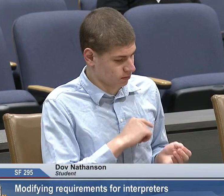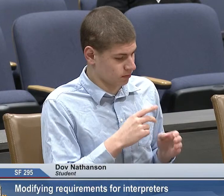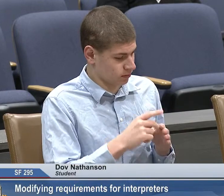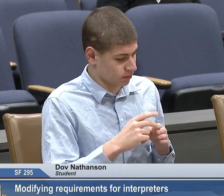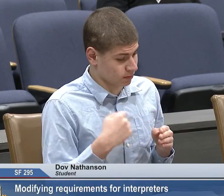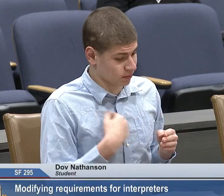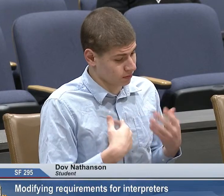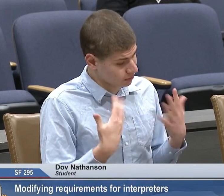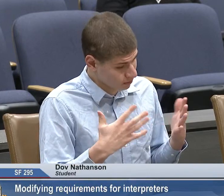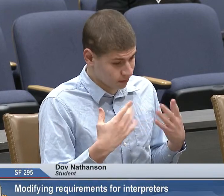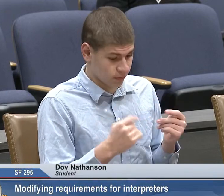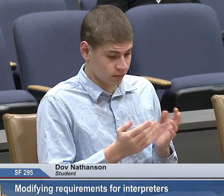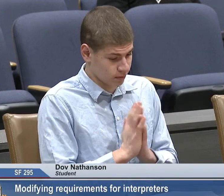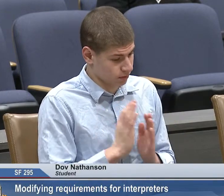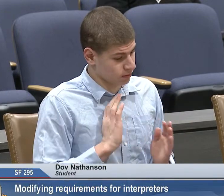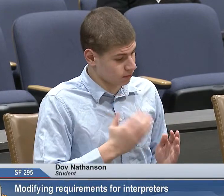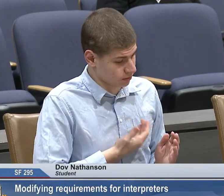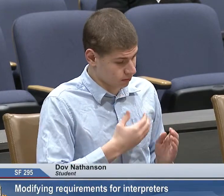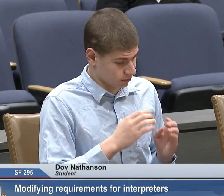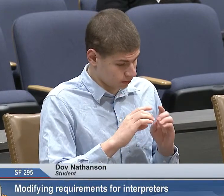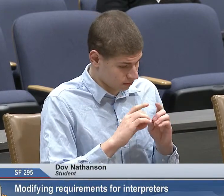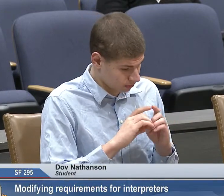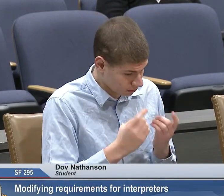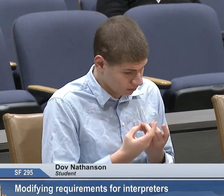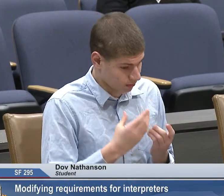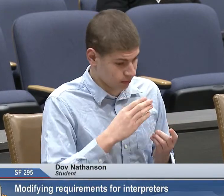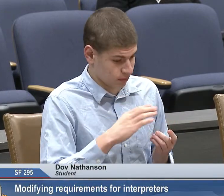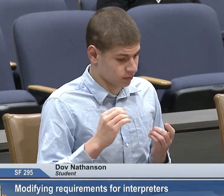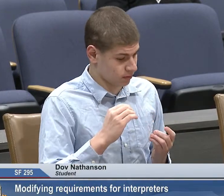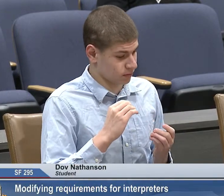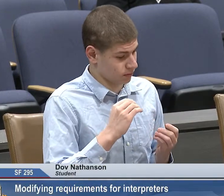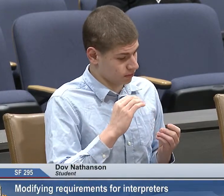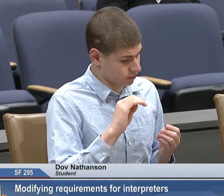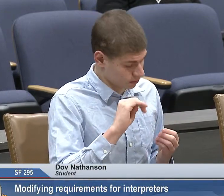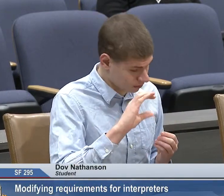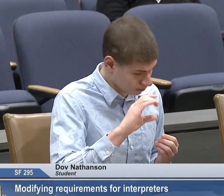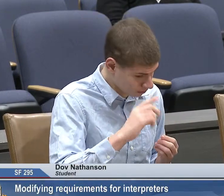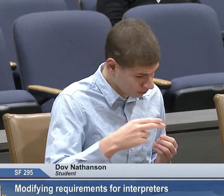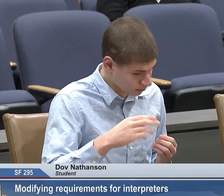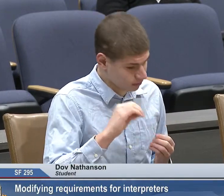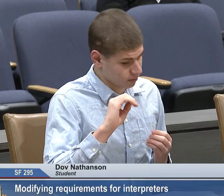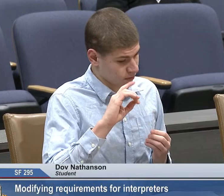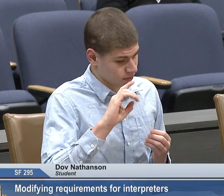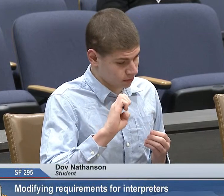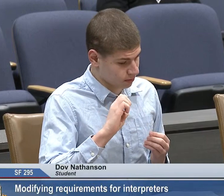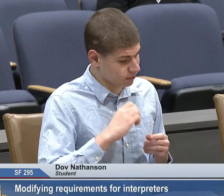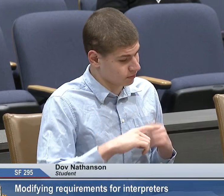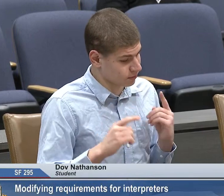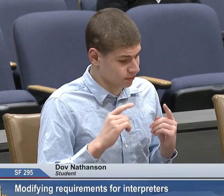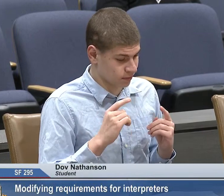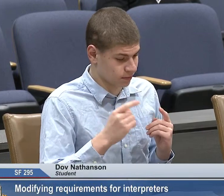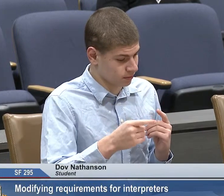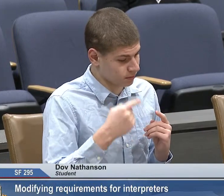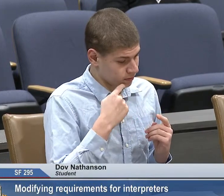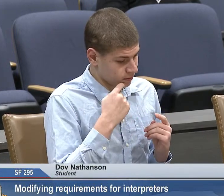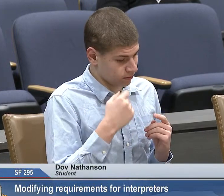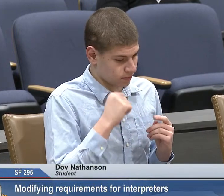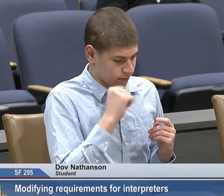me unnecessary struggle academically and contributed to significant delays in my educational process. The solution to the